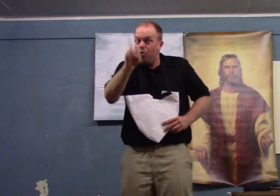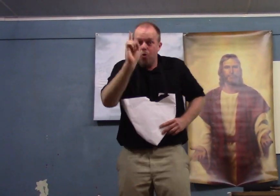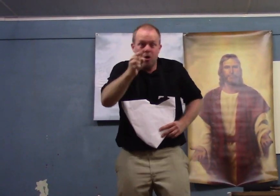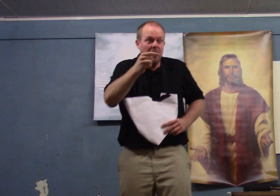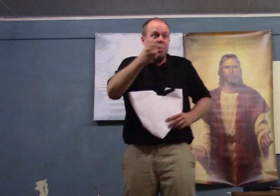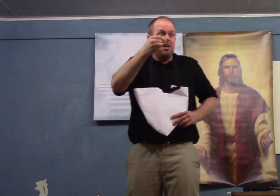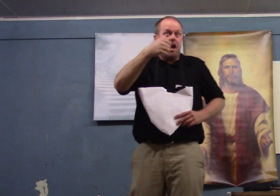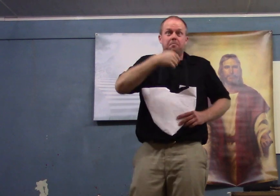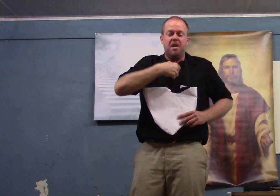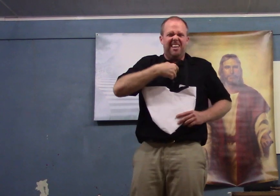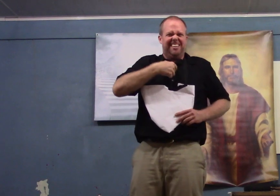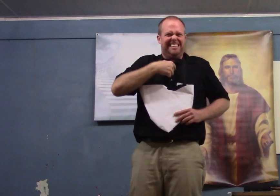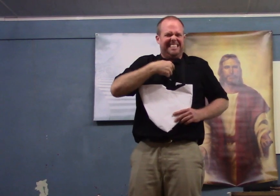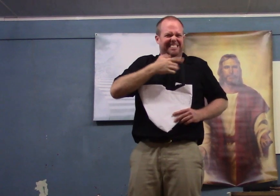I went to church.